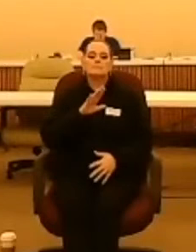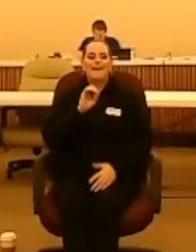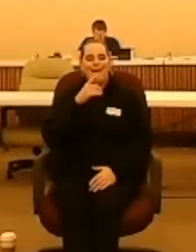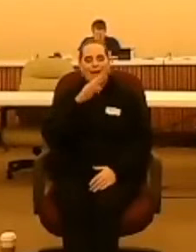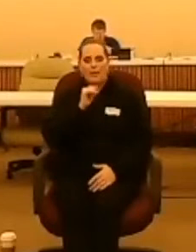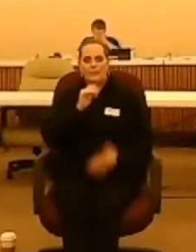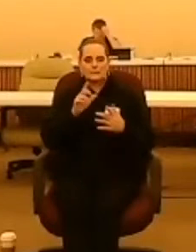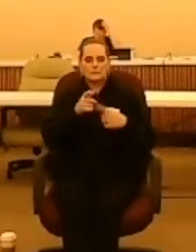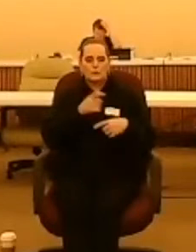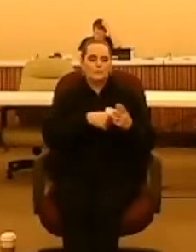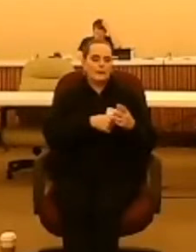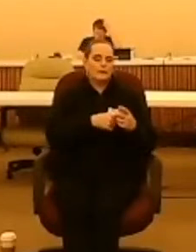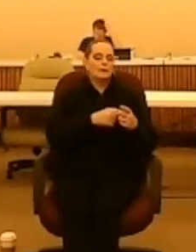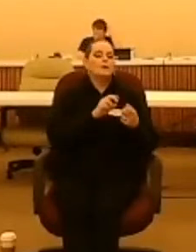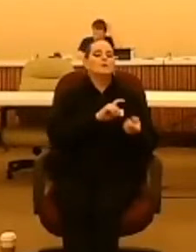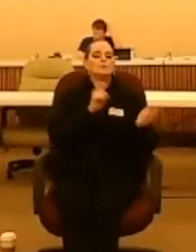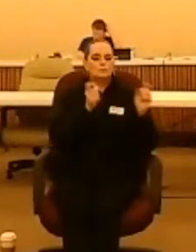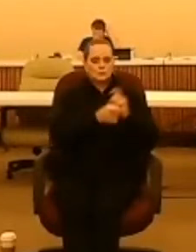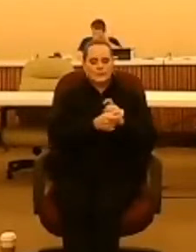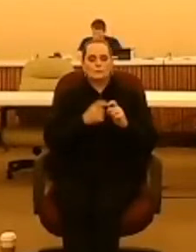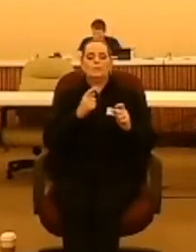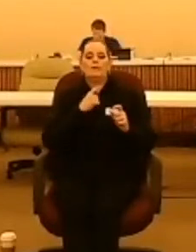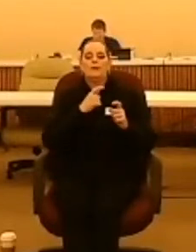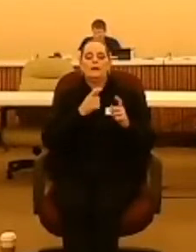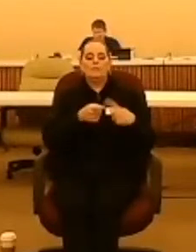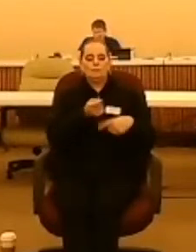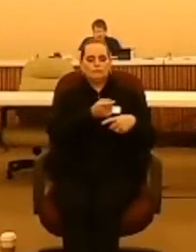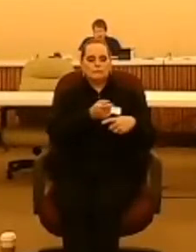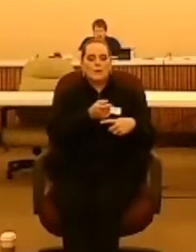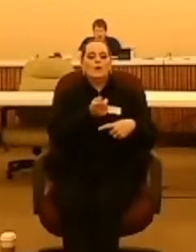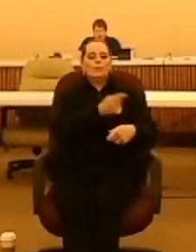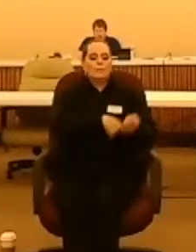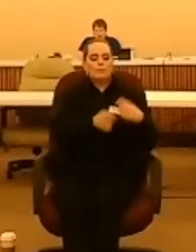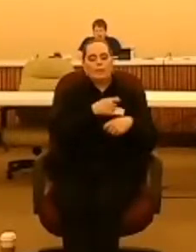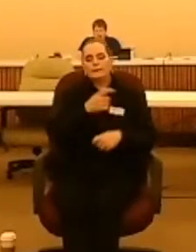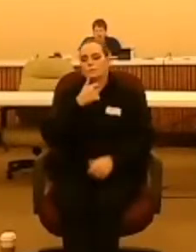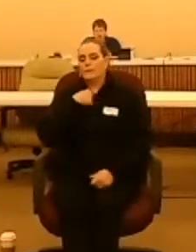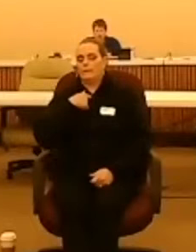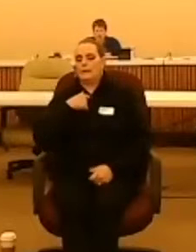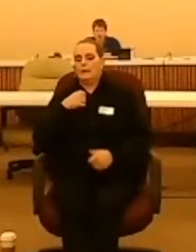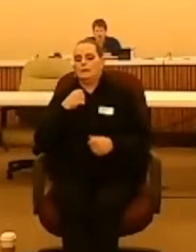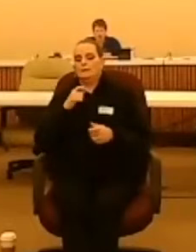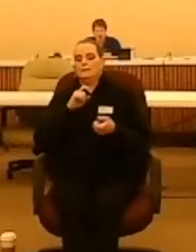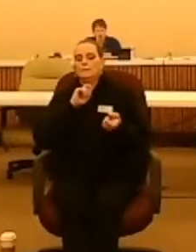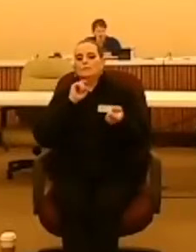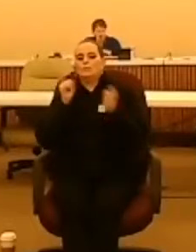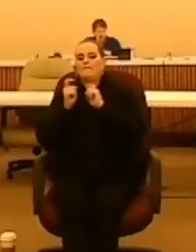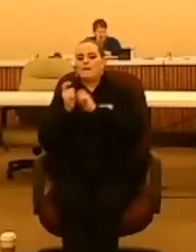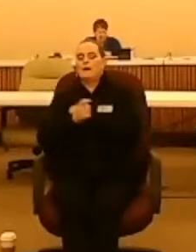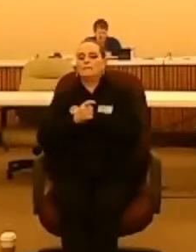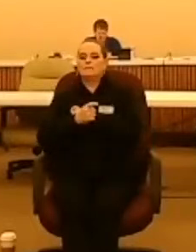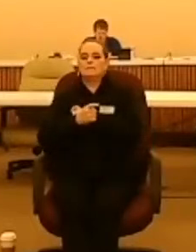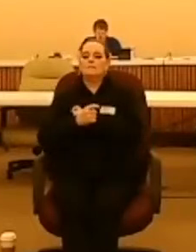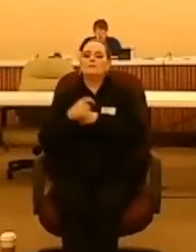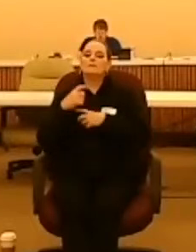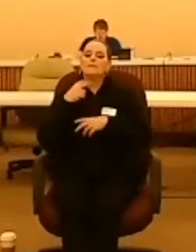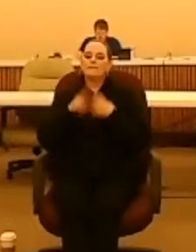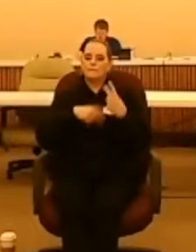repealing and replacing the same with a revised version. Go ahead, Bob, introduce yourself